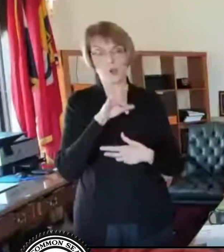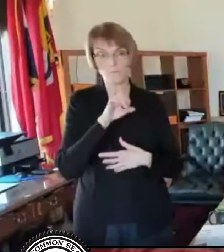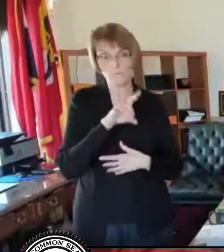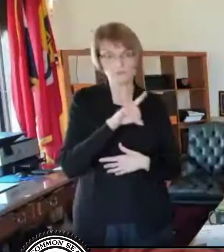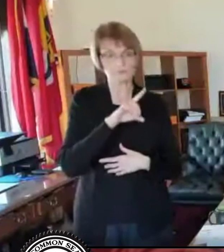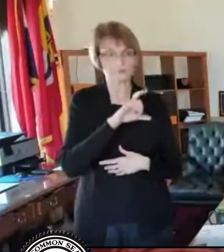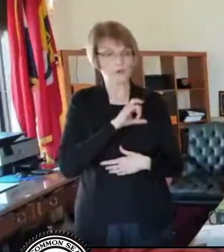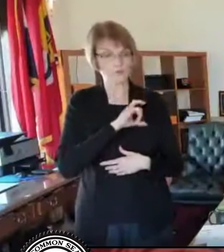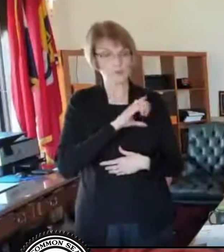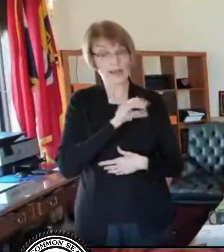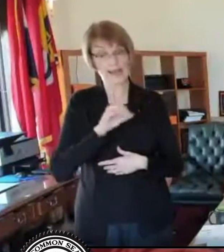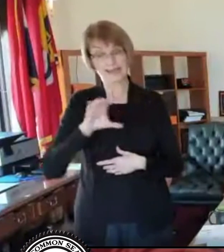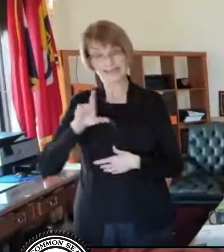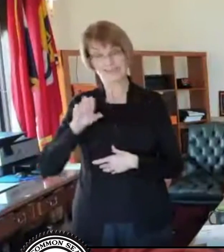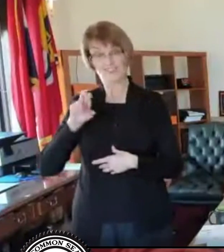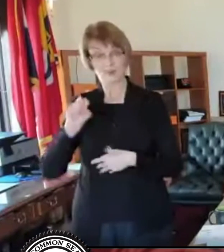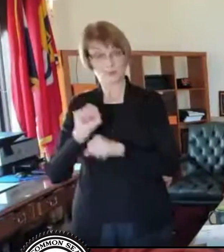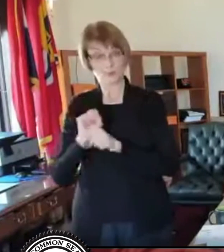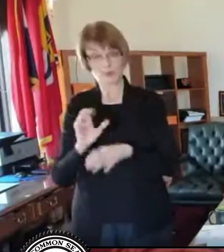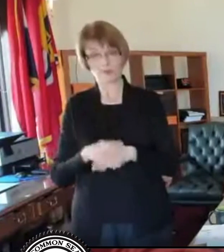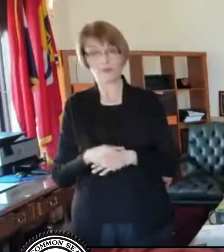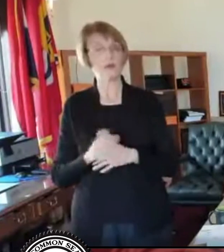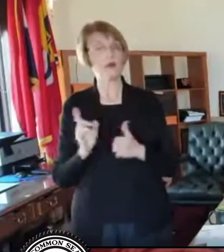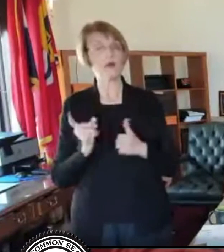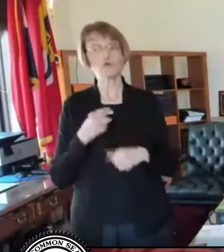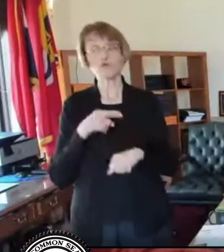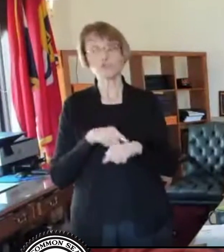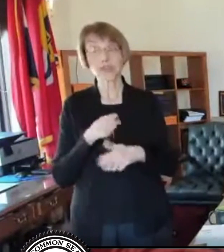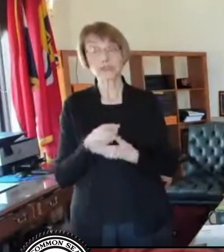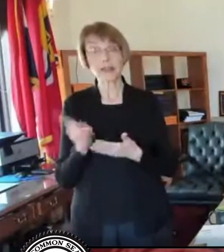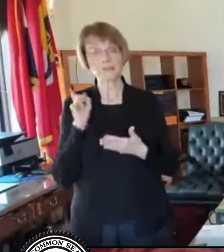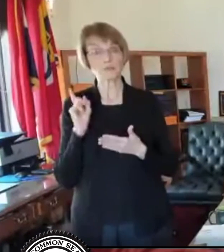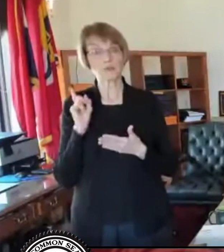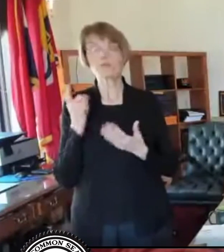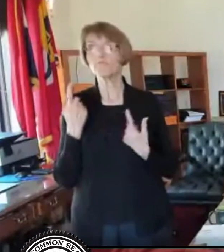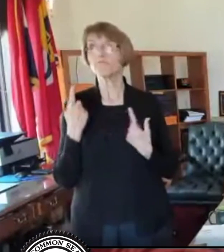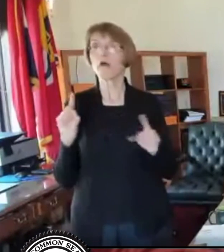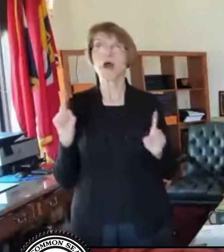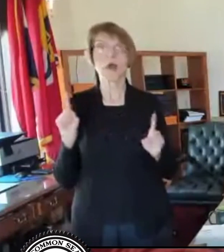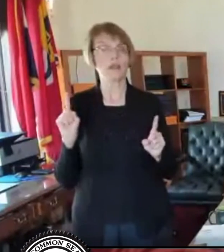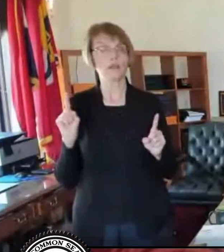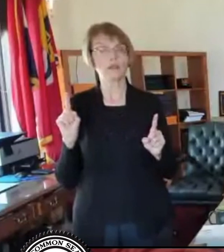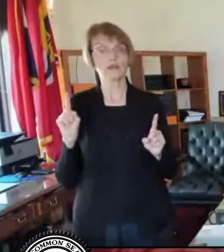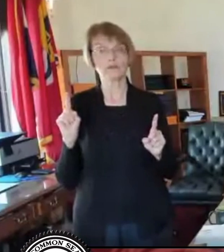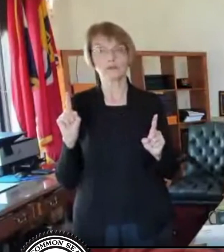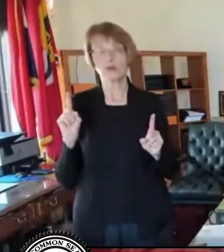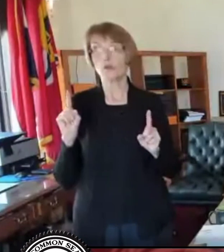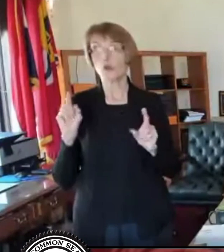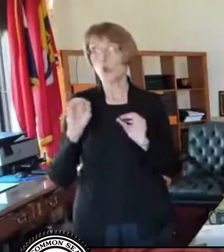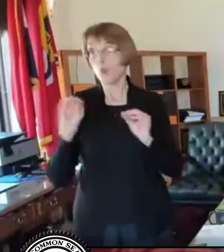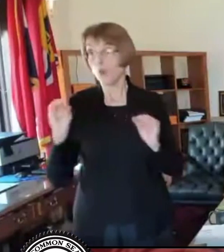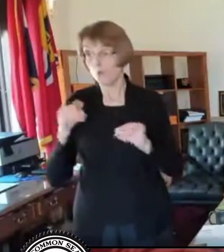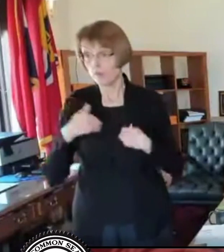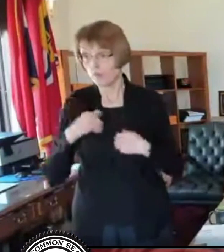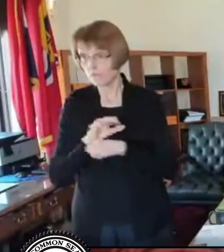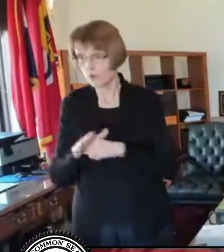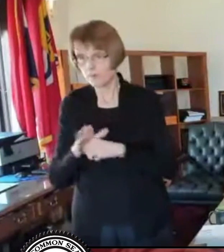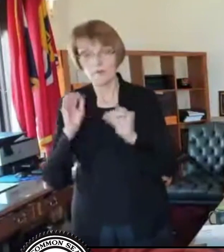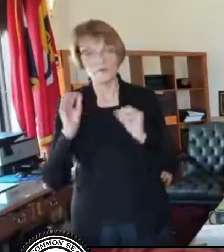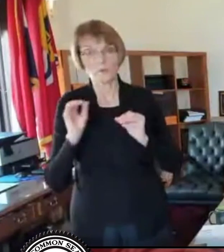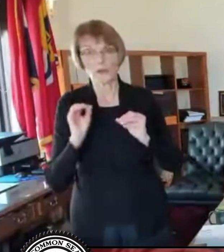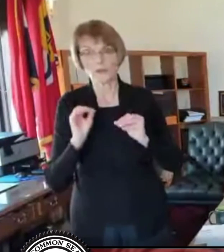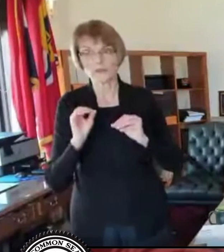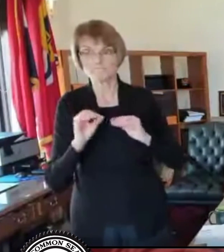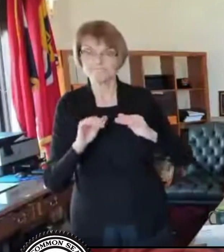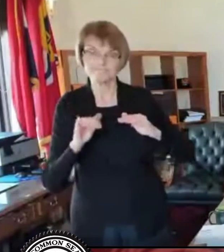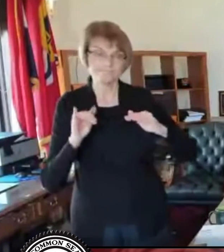time in almost a year that no one in the police department was out with COVID or quarantined. So we've